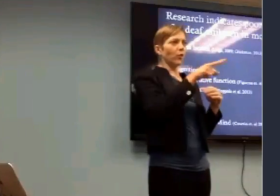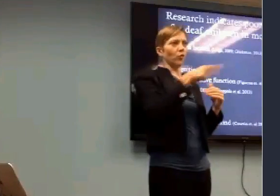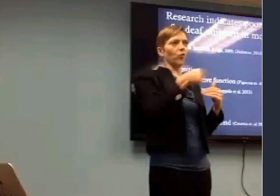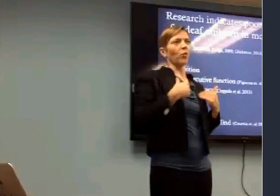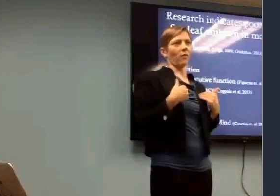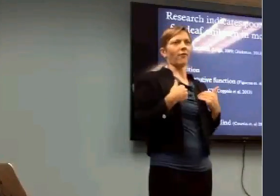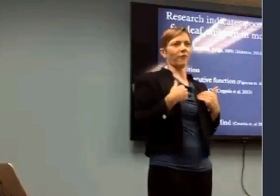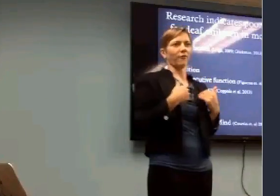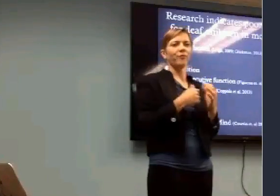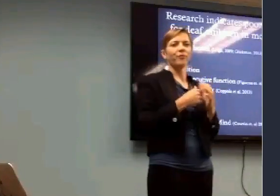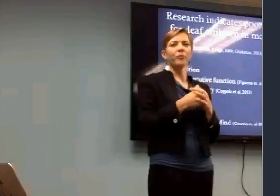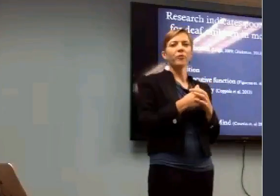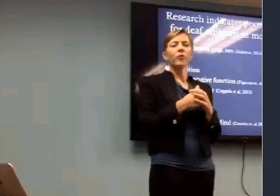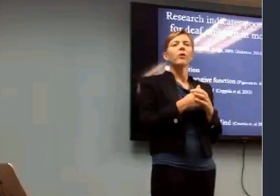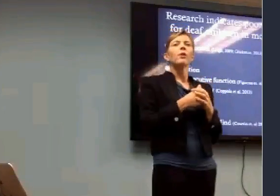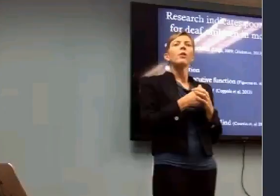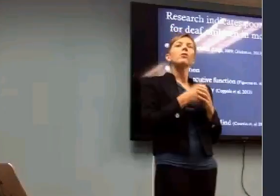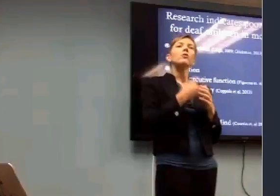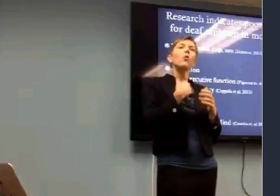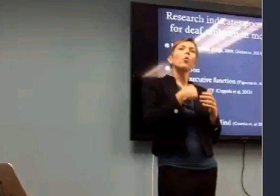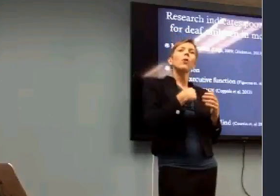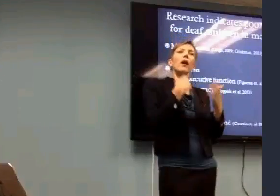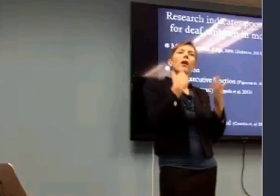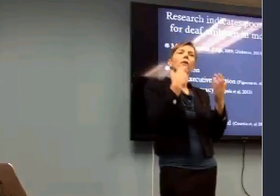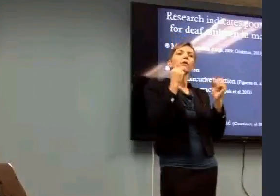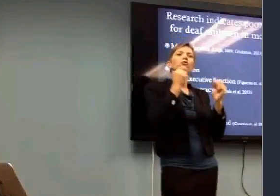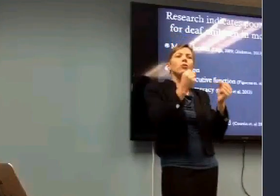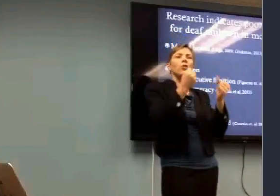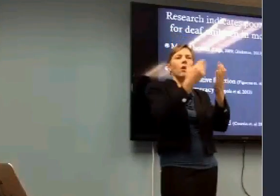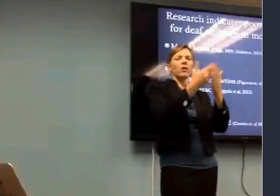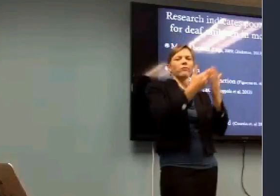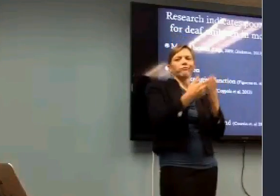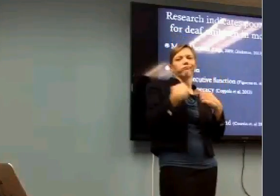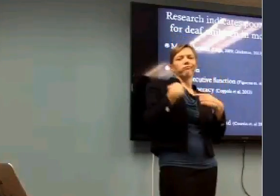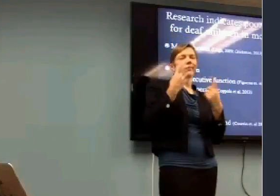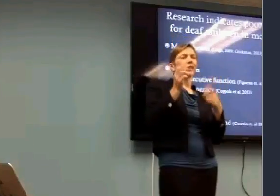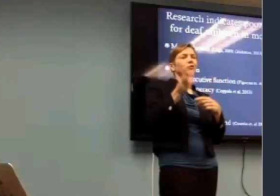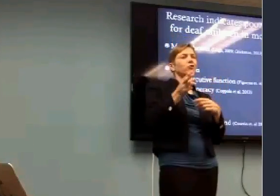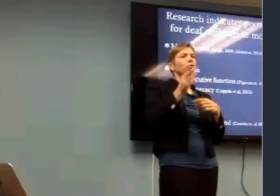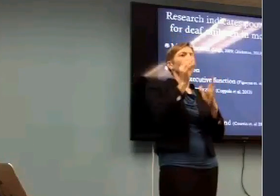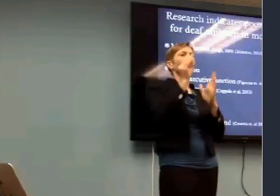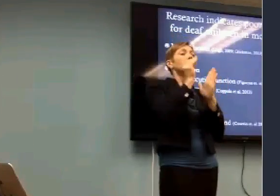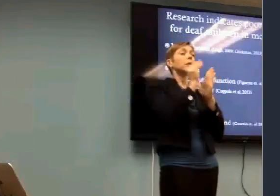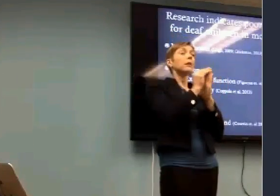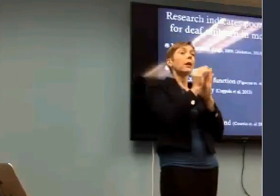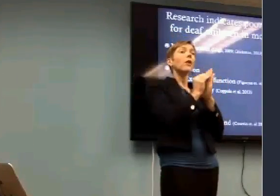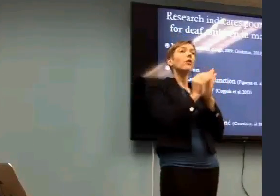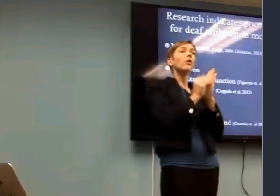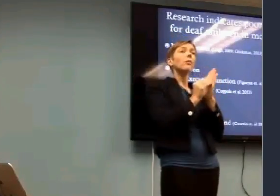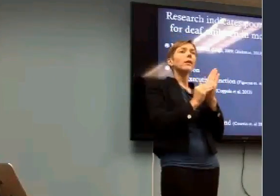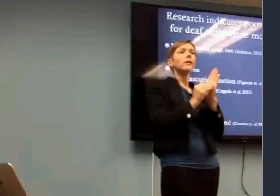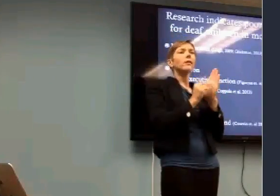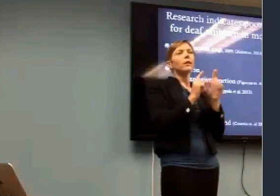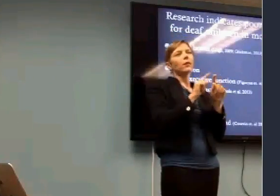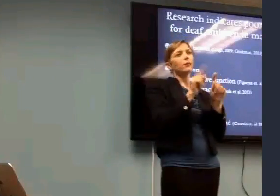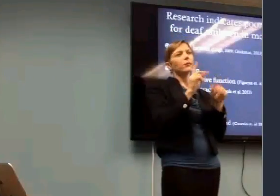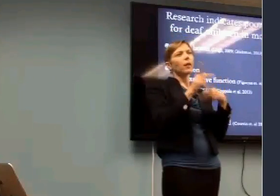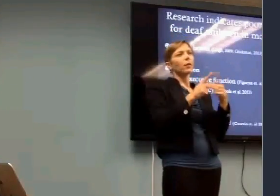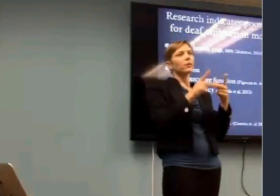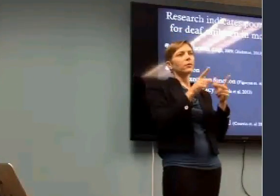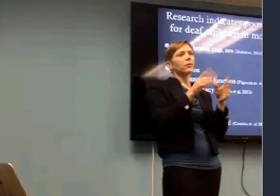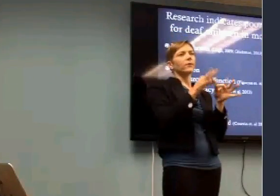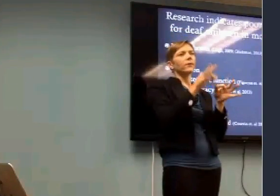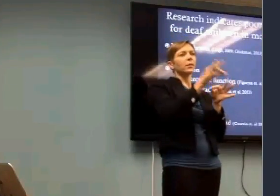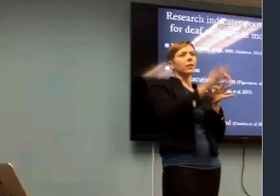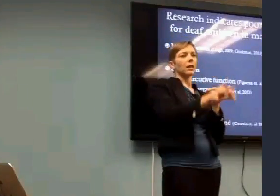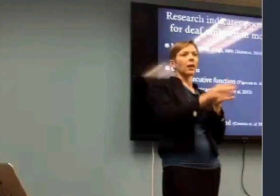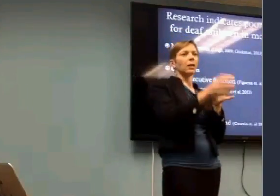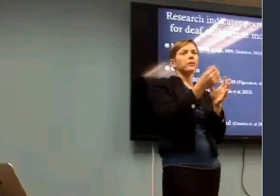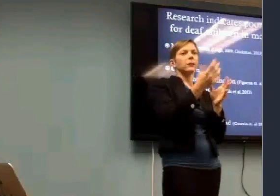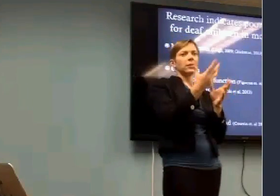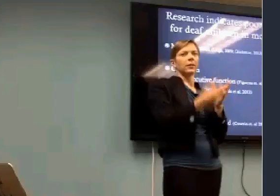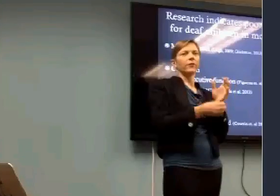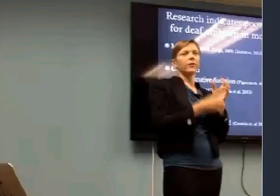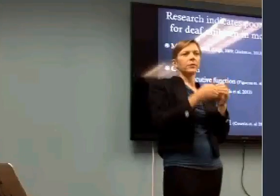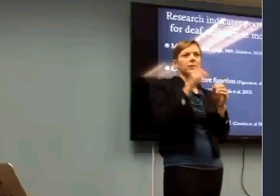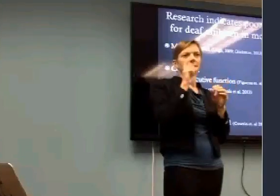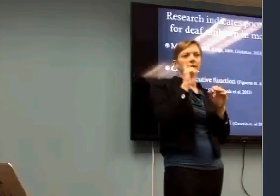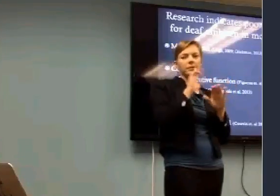that other people have different thoughts than one's own thoughts. So there's a lot of record in the research that show